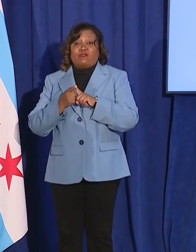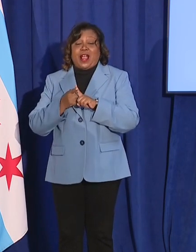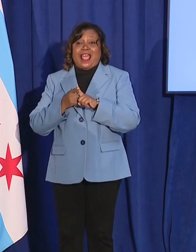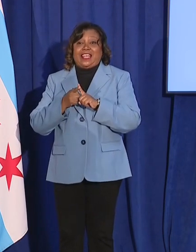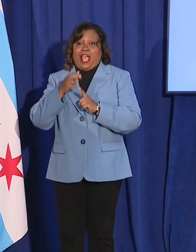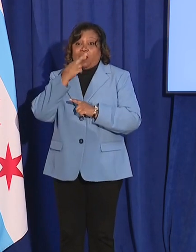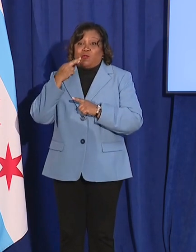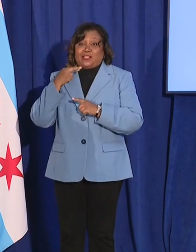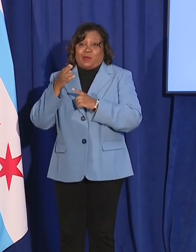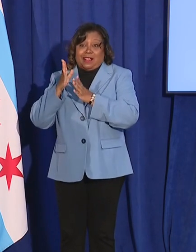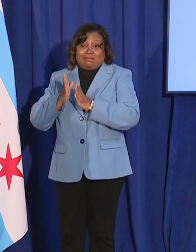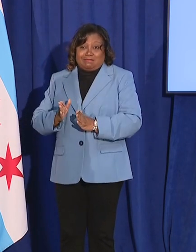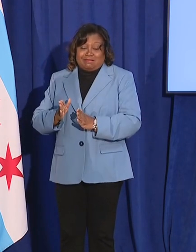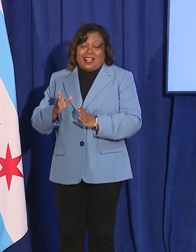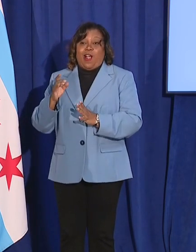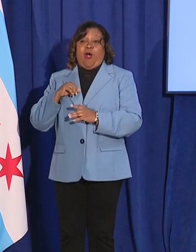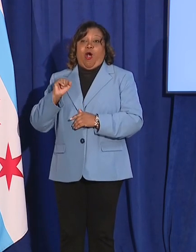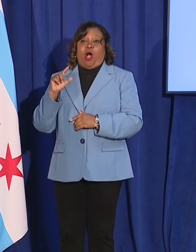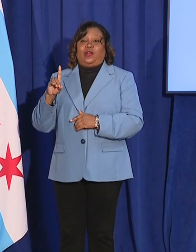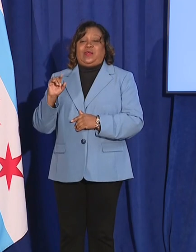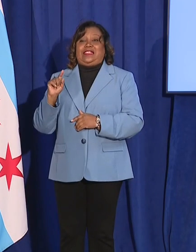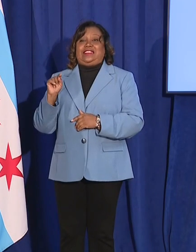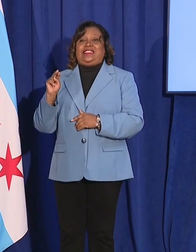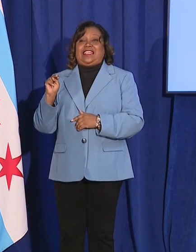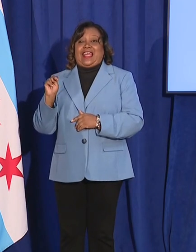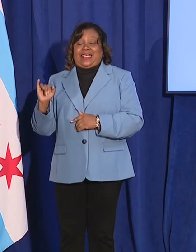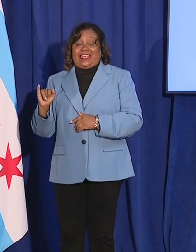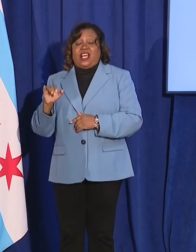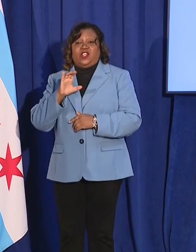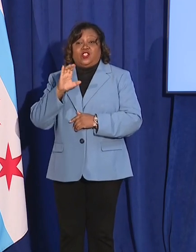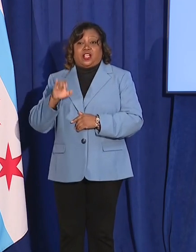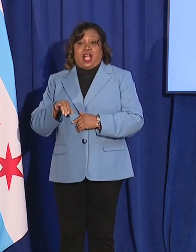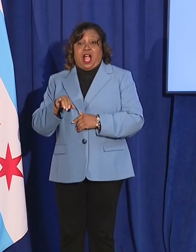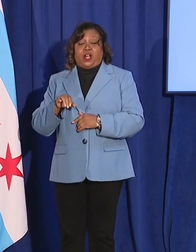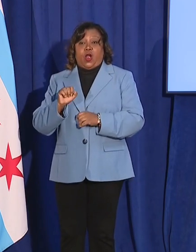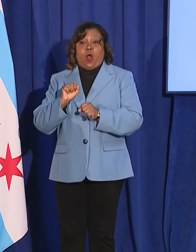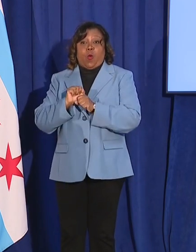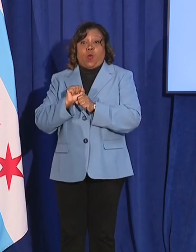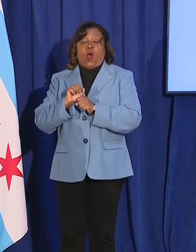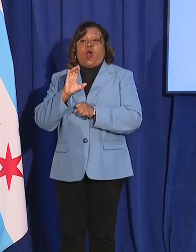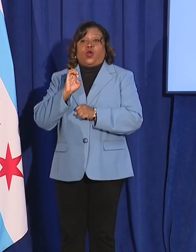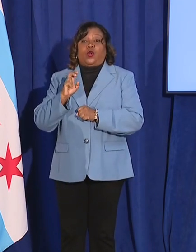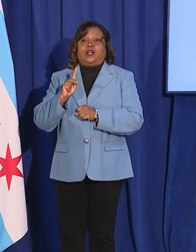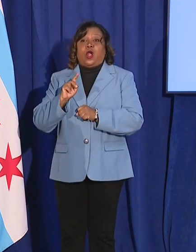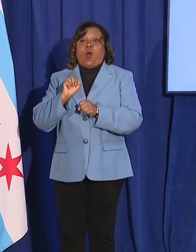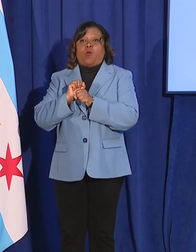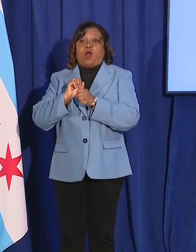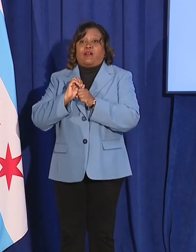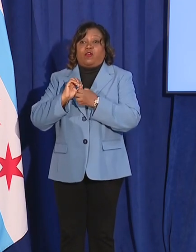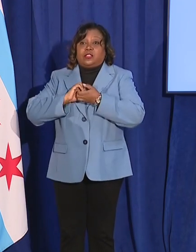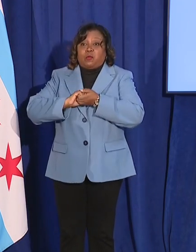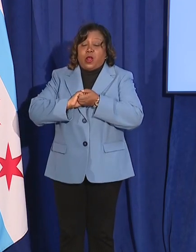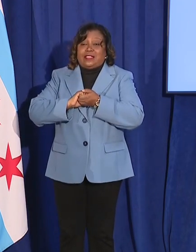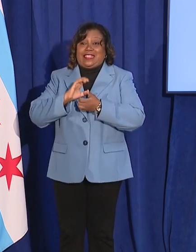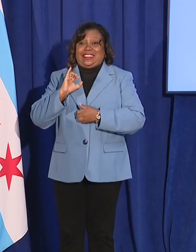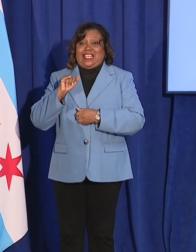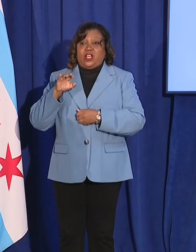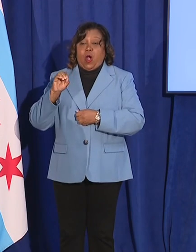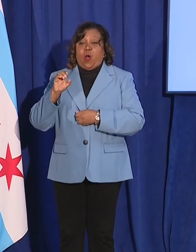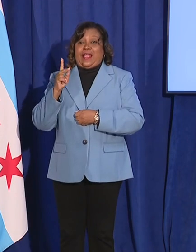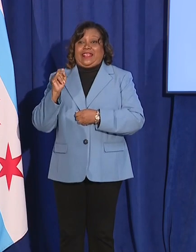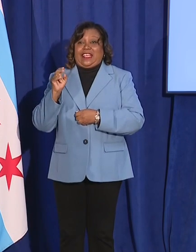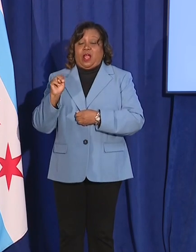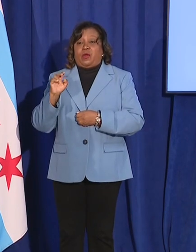and restaurateur, Alderman Tom Tunney, Chicago Cook Workforce Partnership CEO,